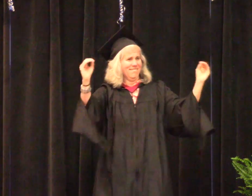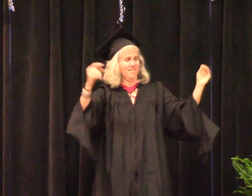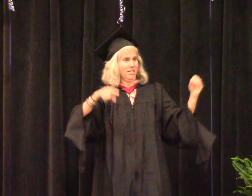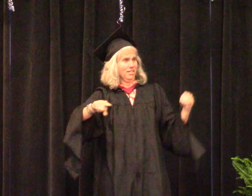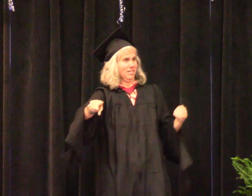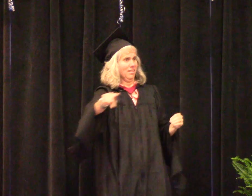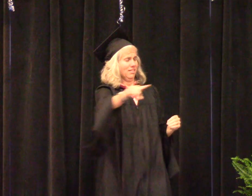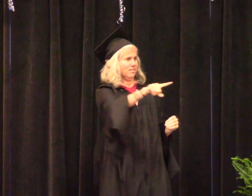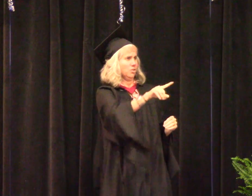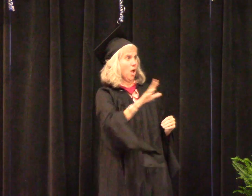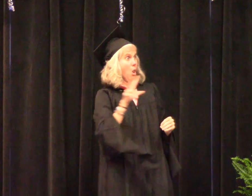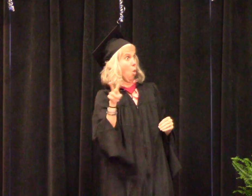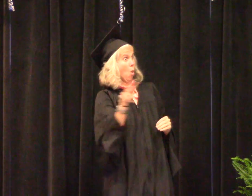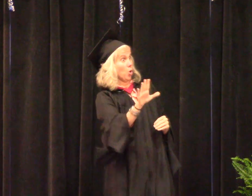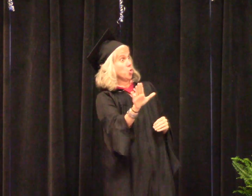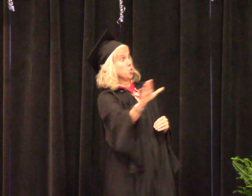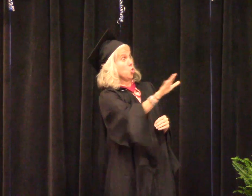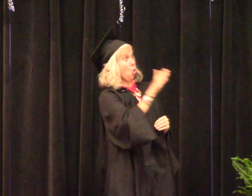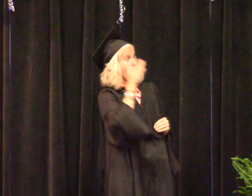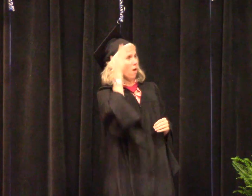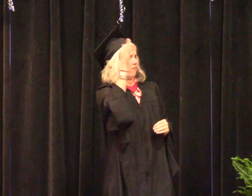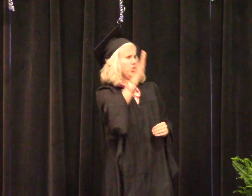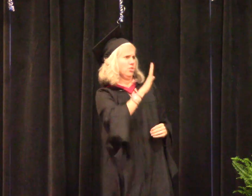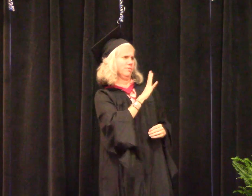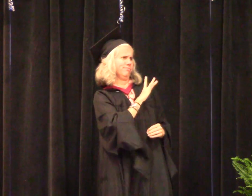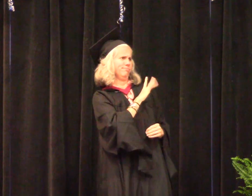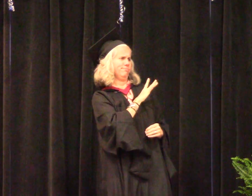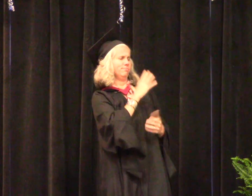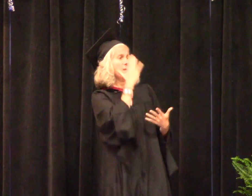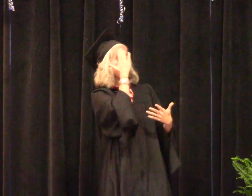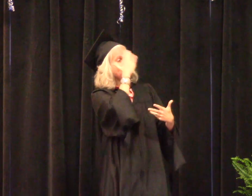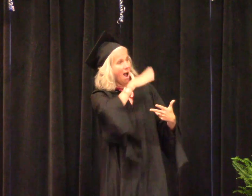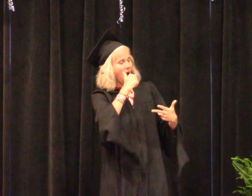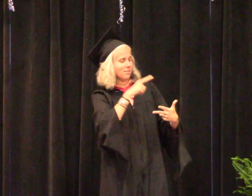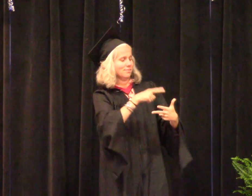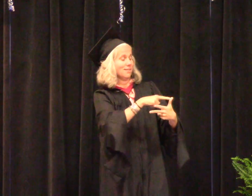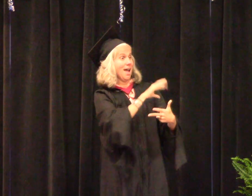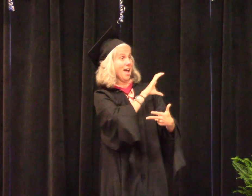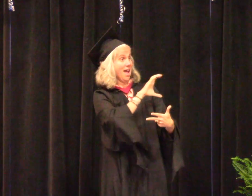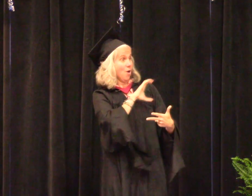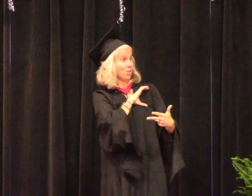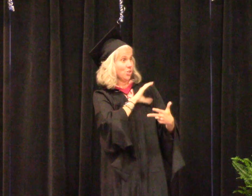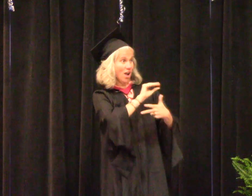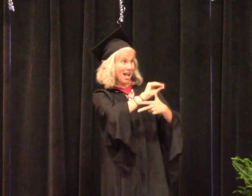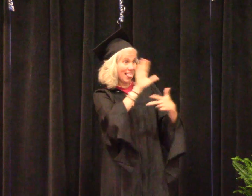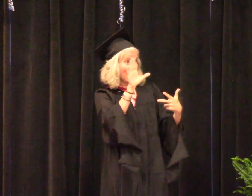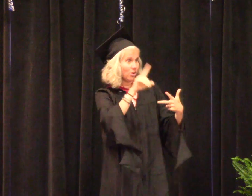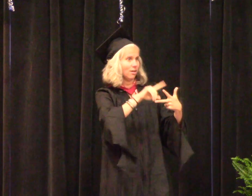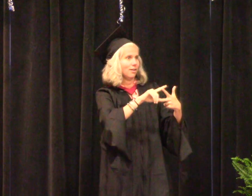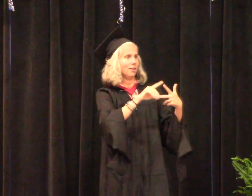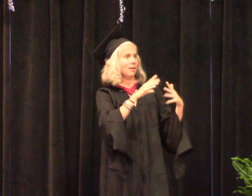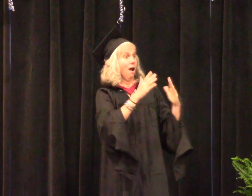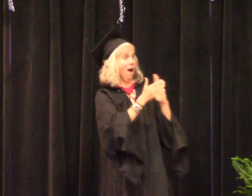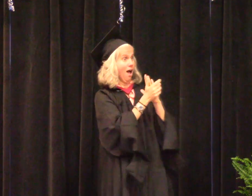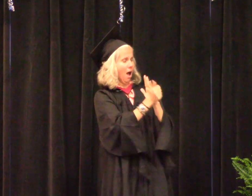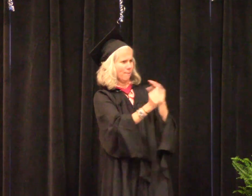We didn't have that sense of pride in the community when I was a young girl in school. So clearly you